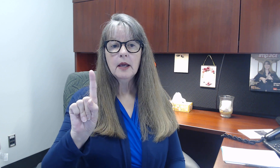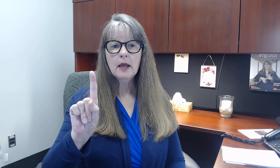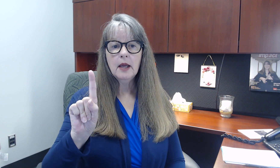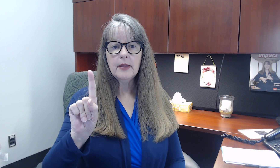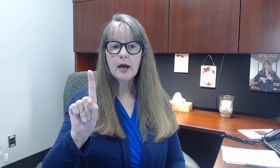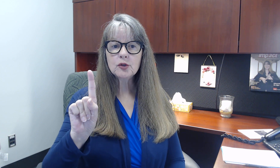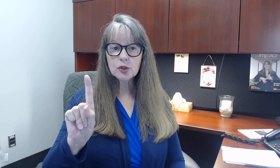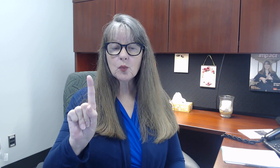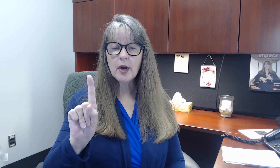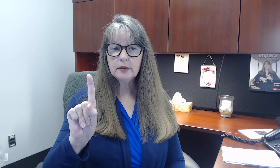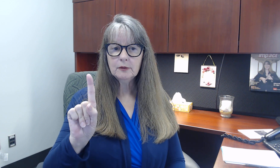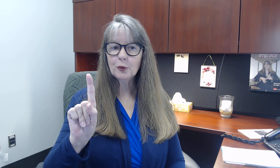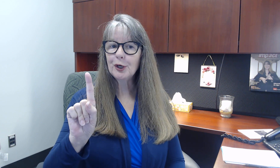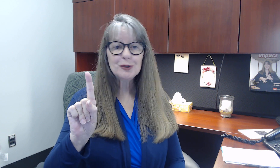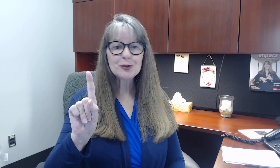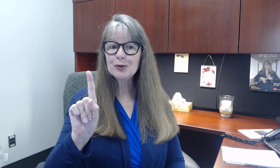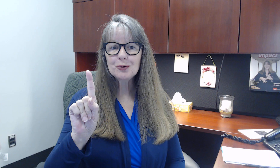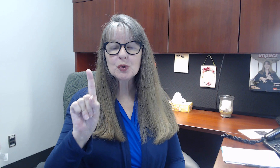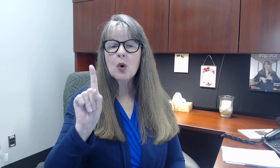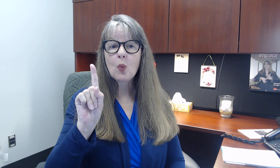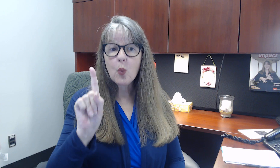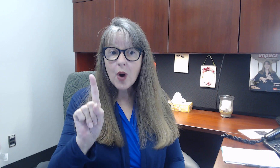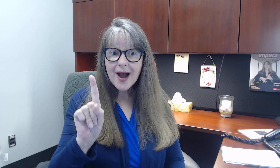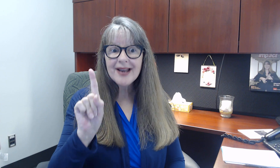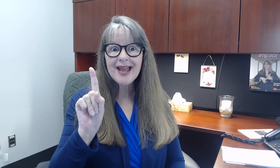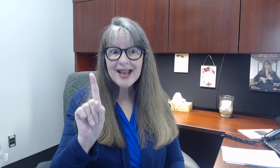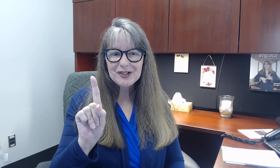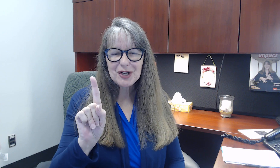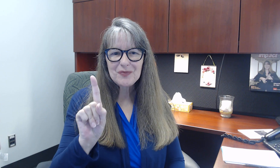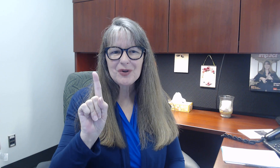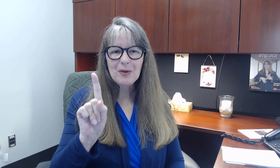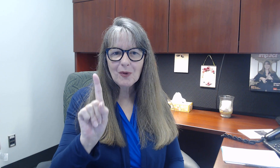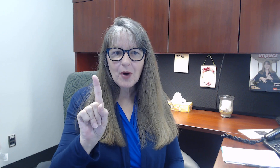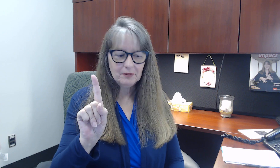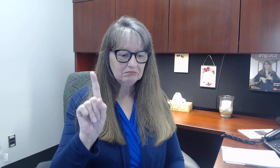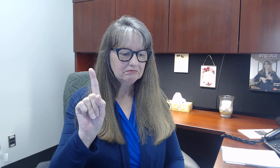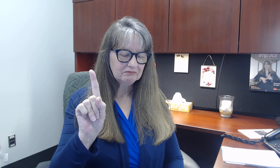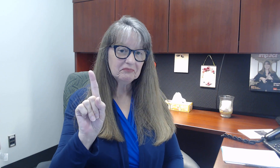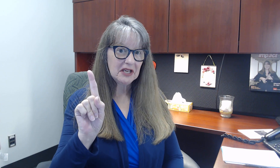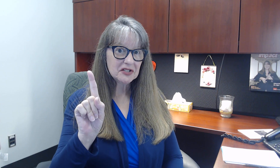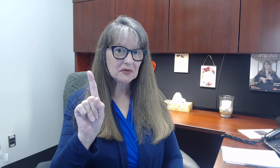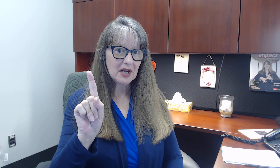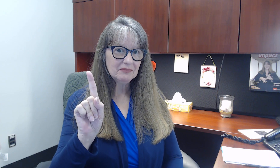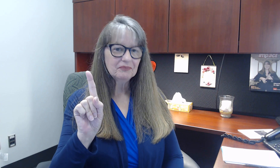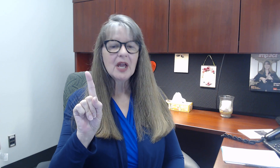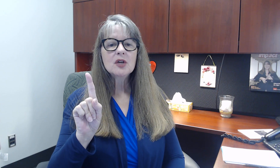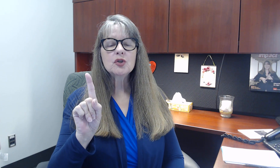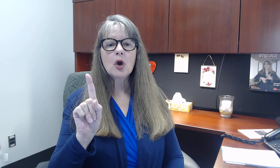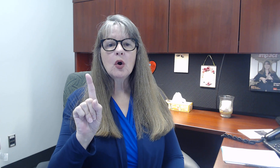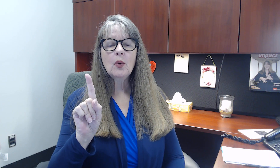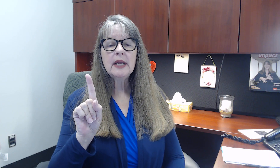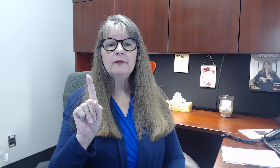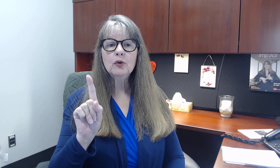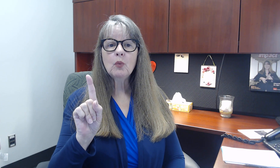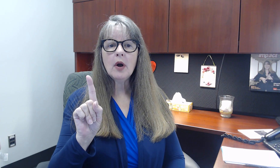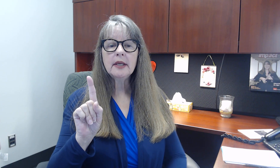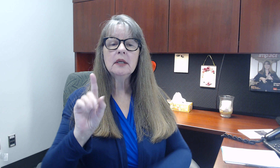And now just the one. We're going to just use one hand shape, the number one. Easy, right? So if you're walking, a lot of